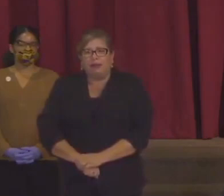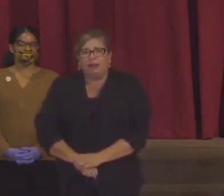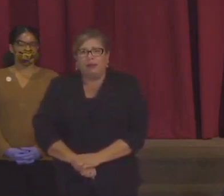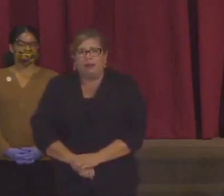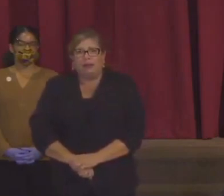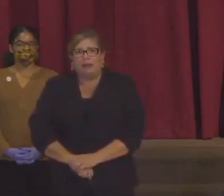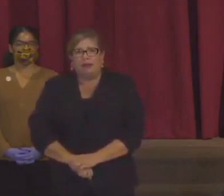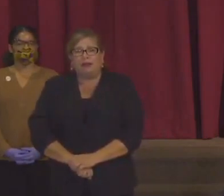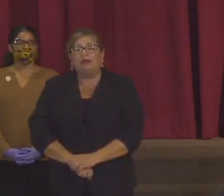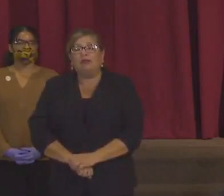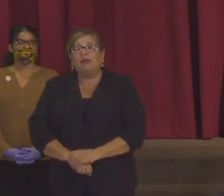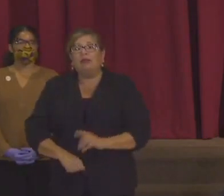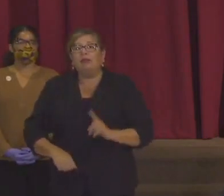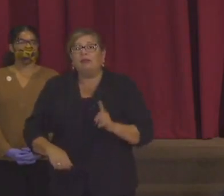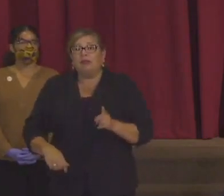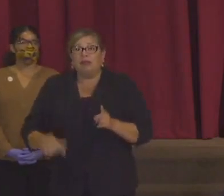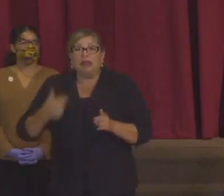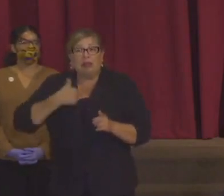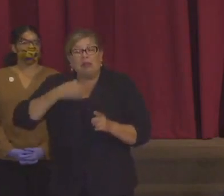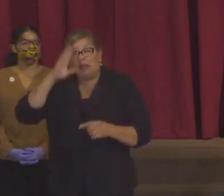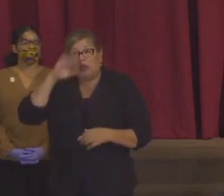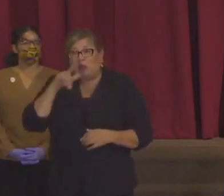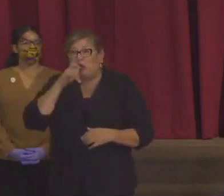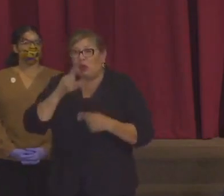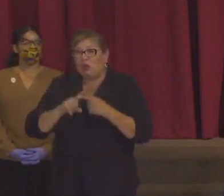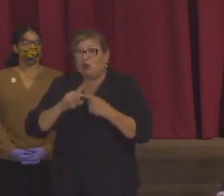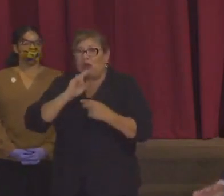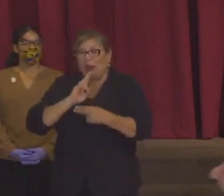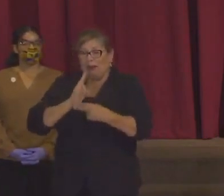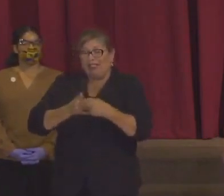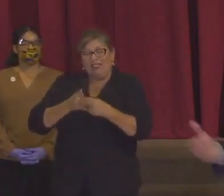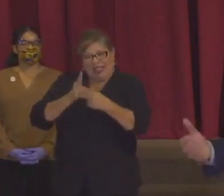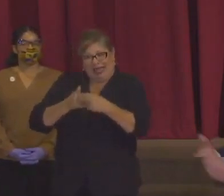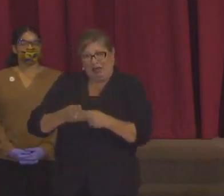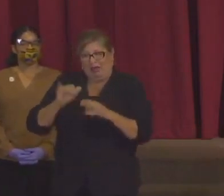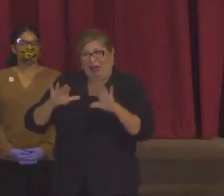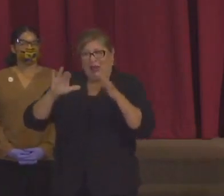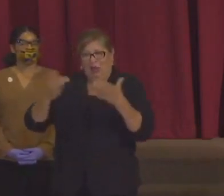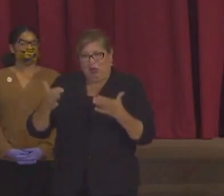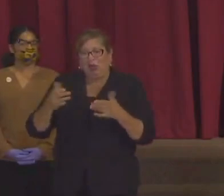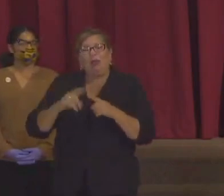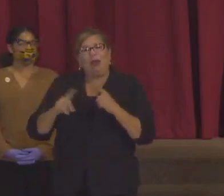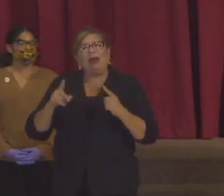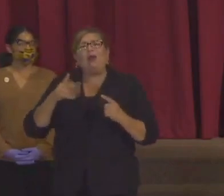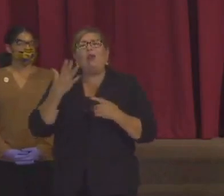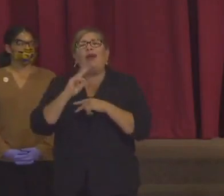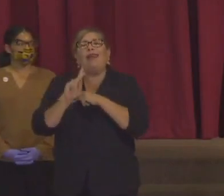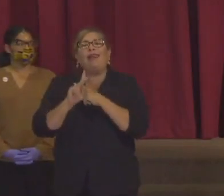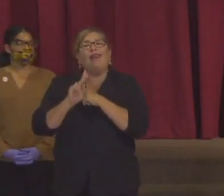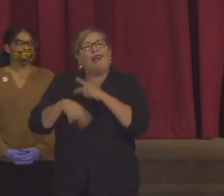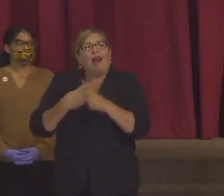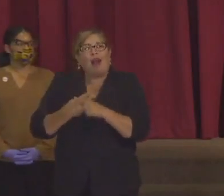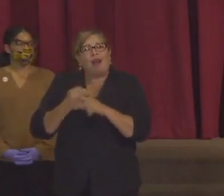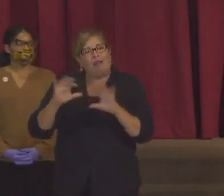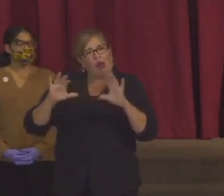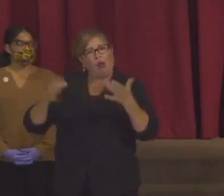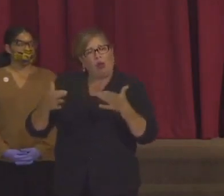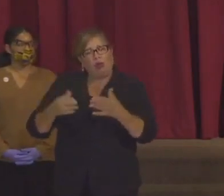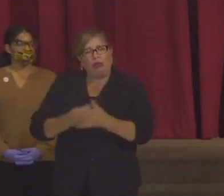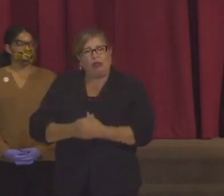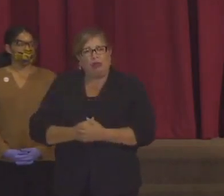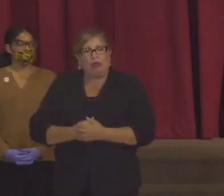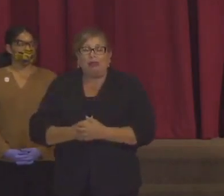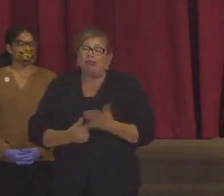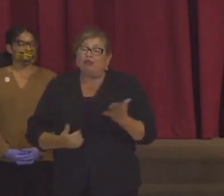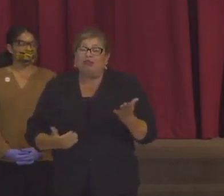could you generally characterize what type of extremist groups you're talking about here? You have the groups that are hell-bent on creating problems and anarchist groups.